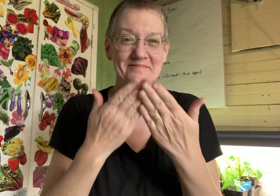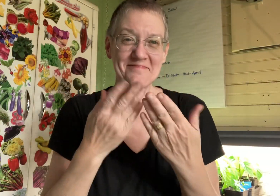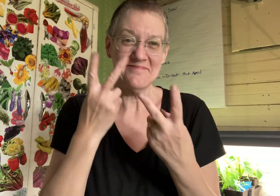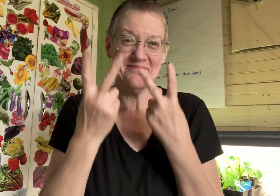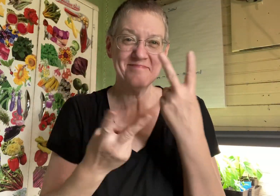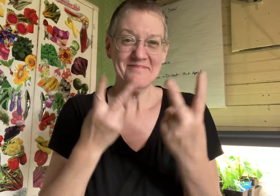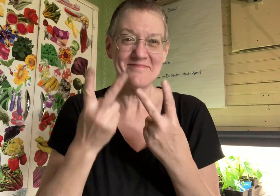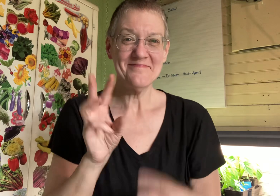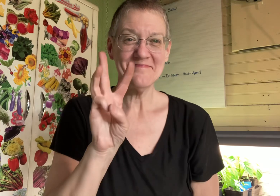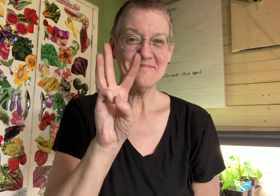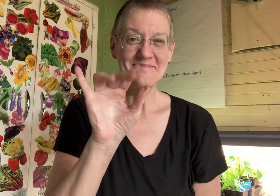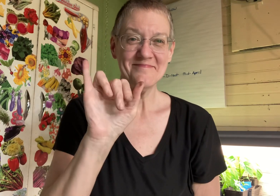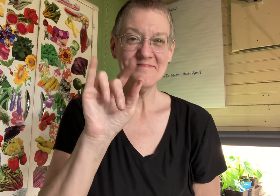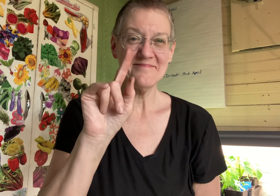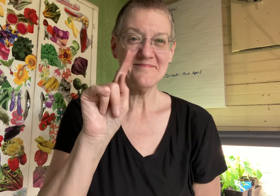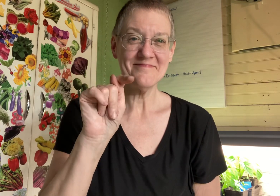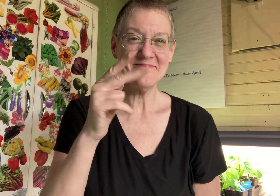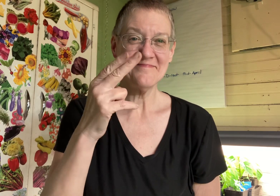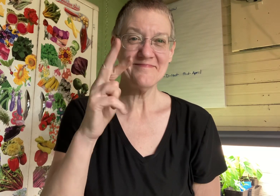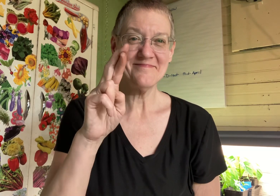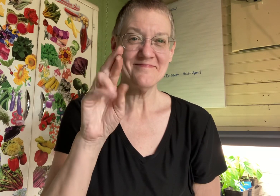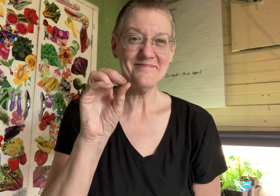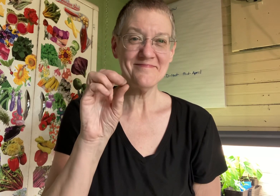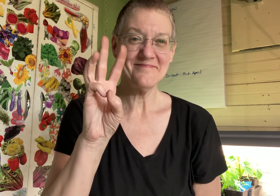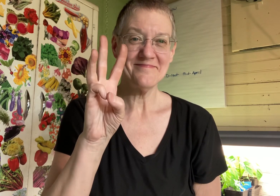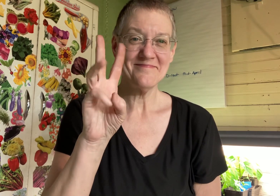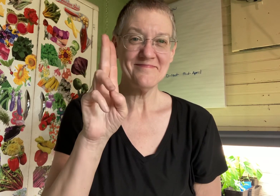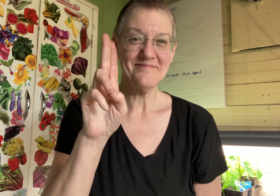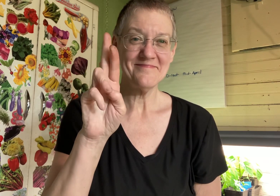Thank you for visiting Withrow Urban